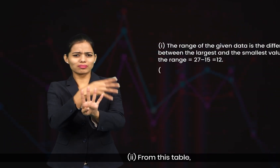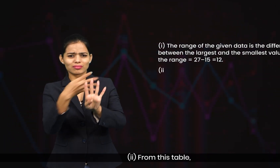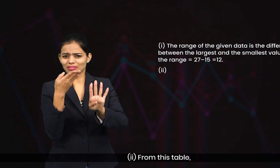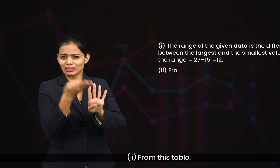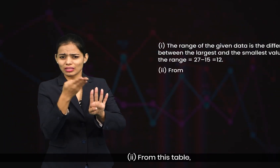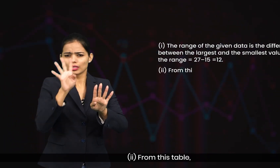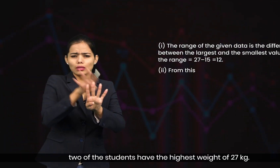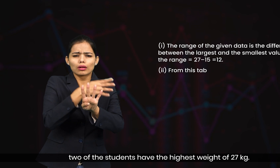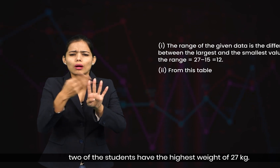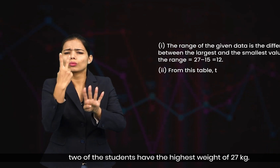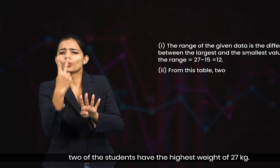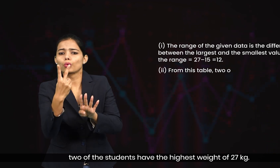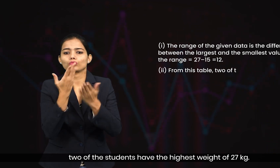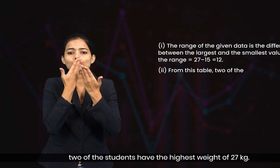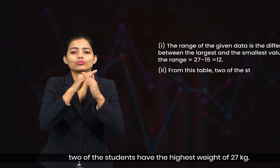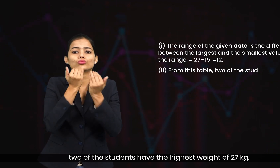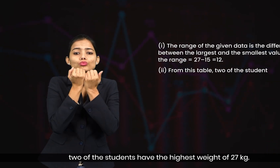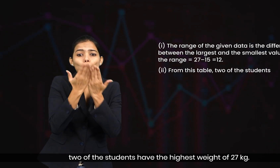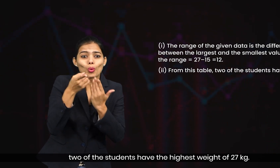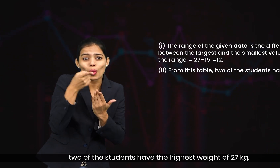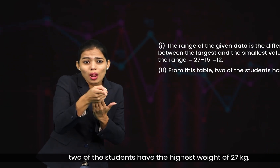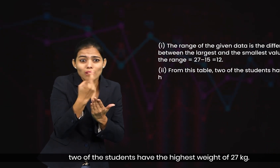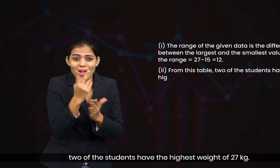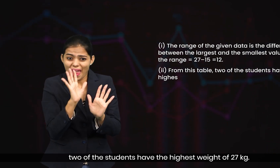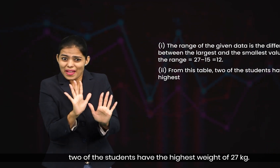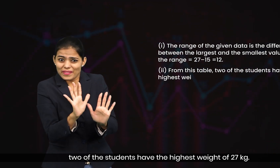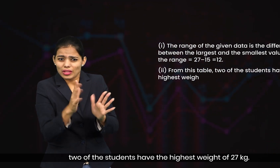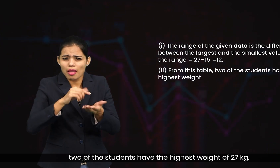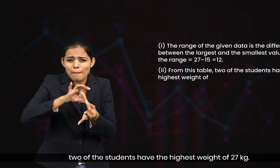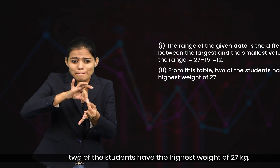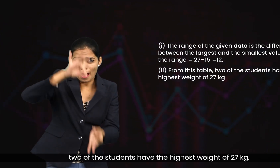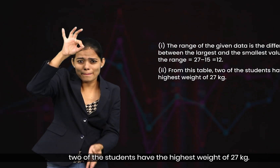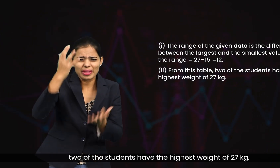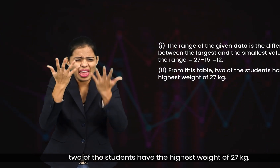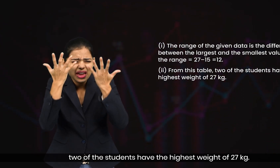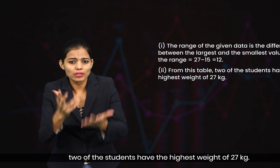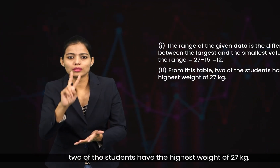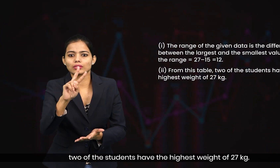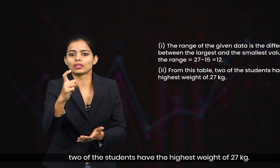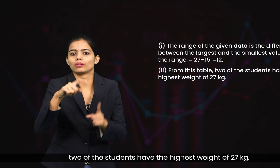From this table, 2 of the students have the highest weight of 27 kg.